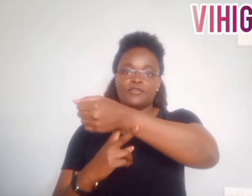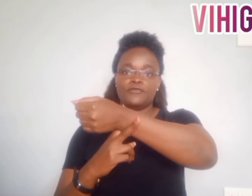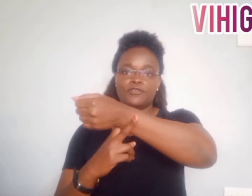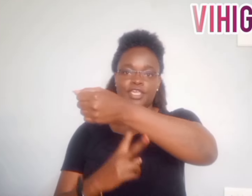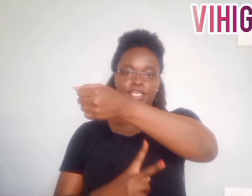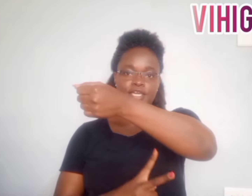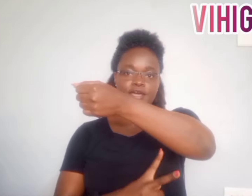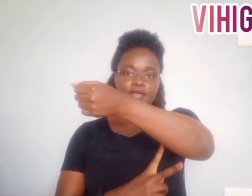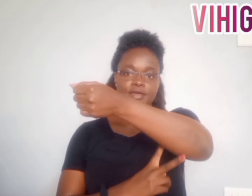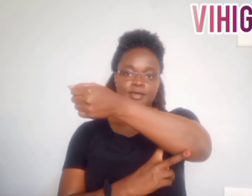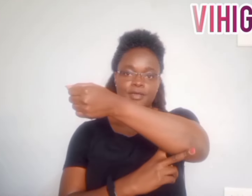Vihiga.